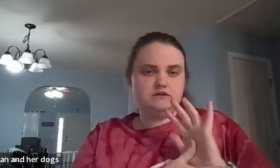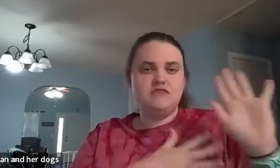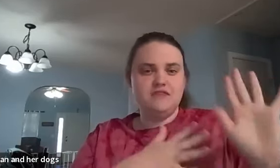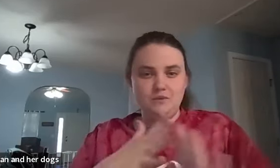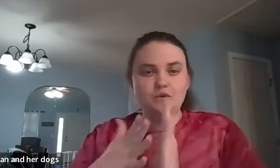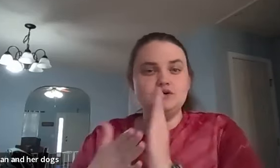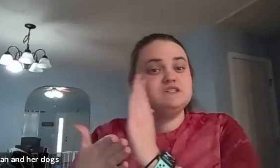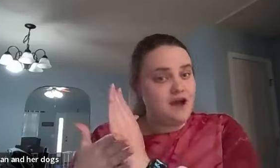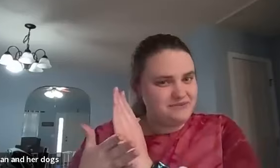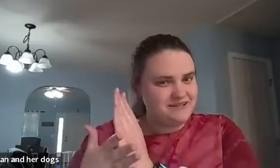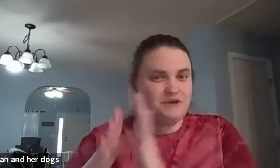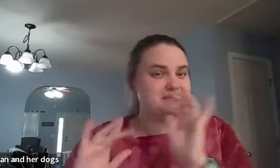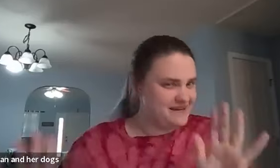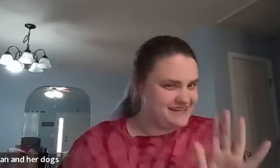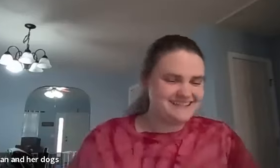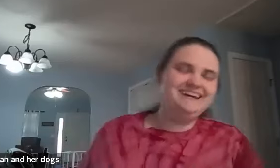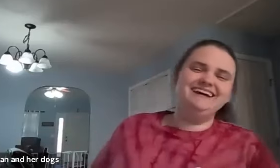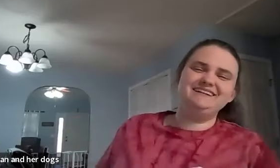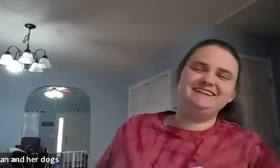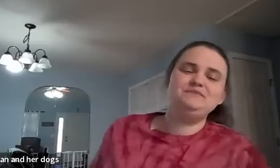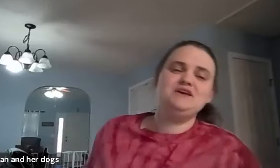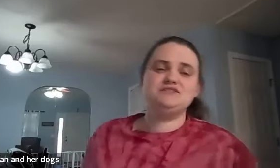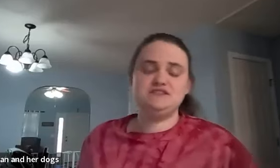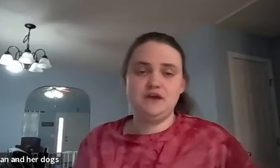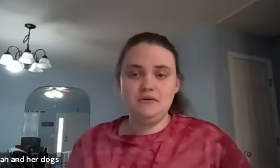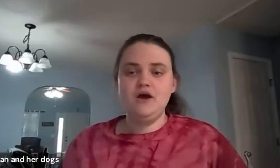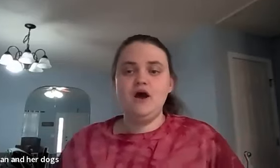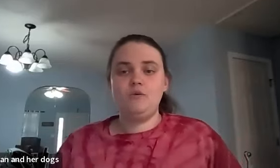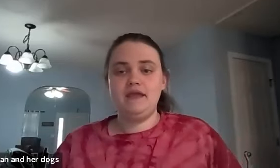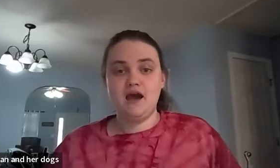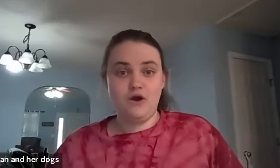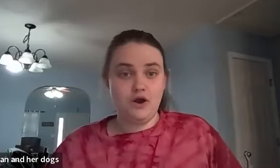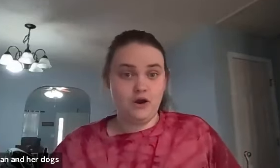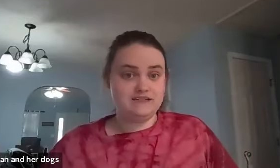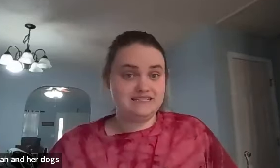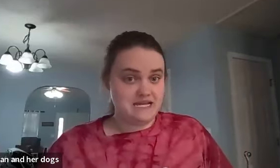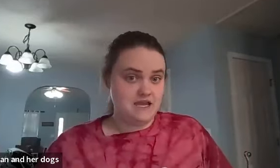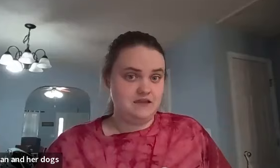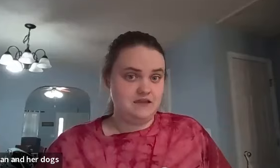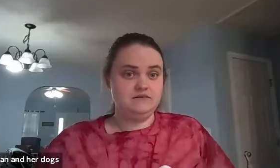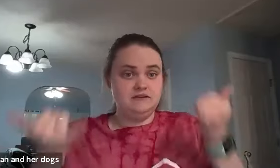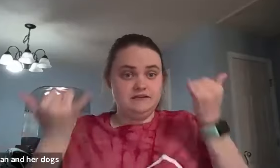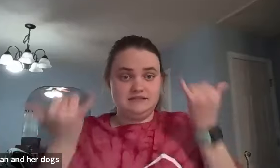and then we will stop because we have 10 minutes. So we have our today,